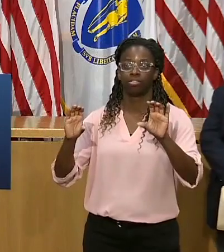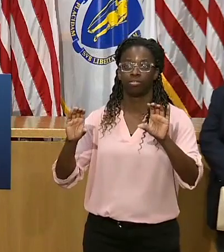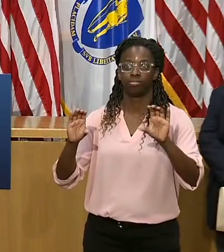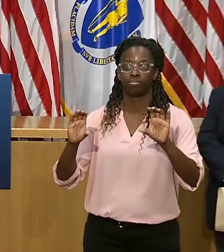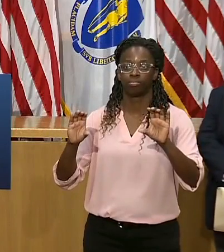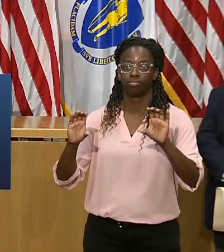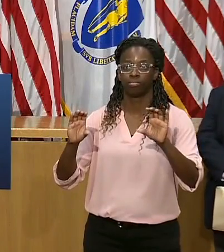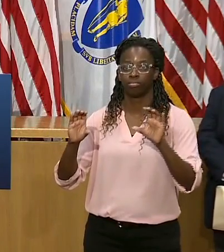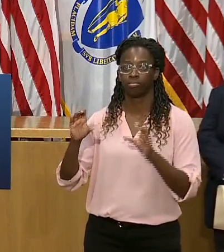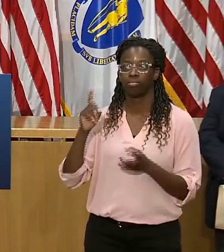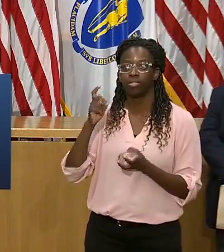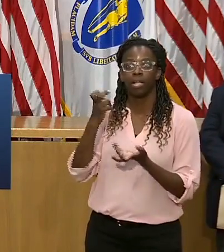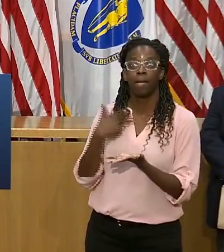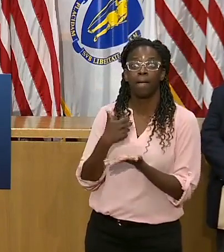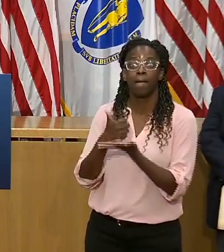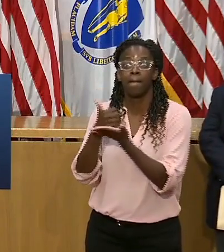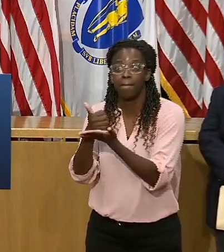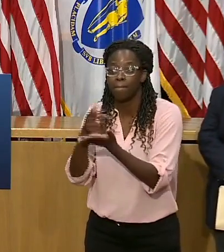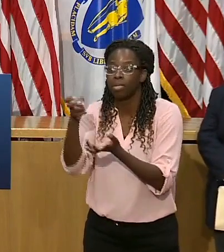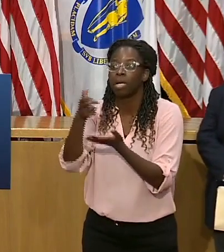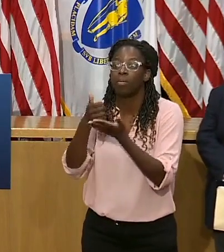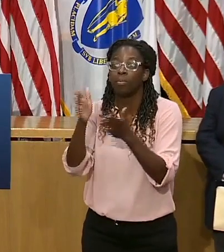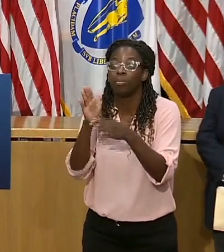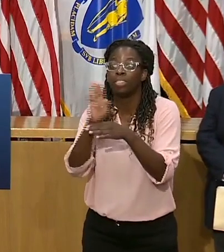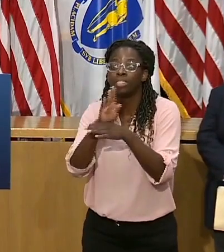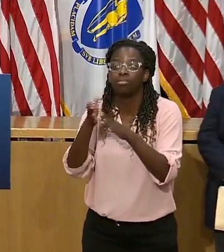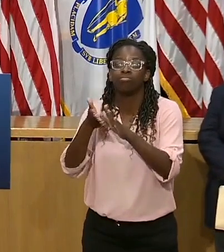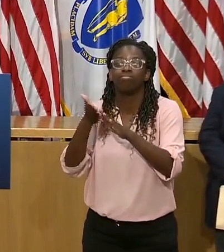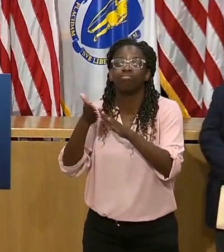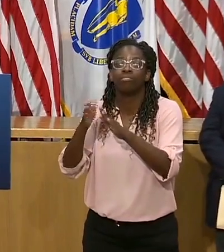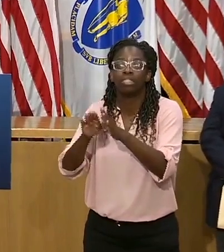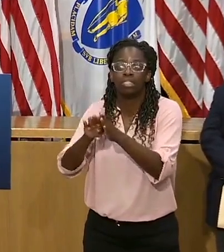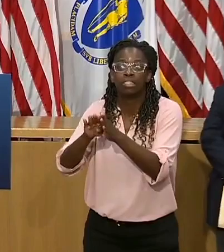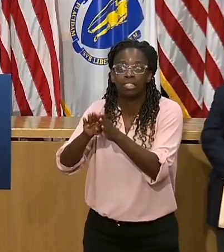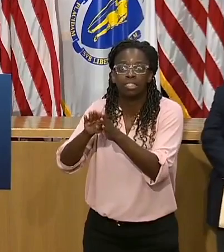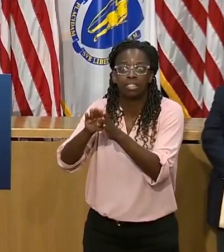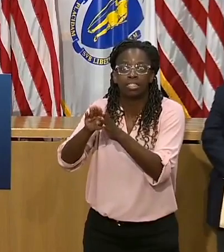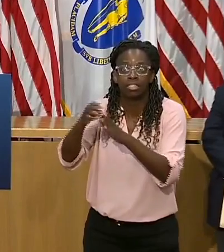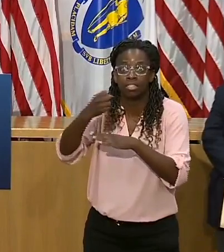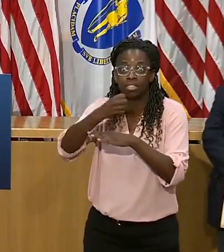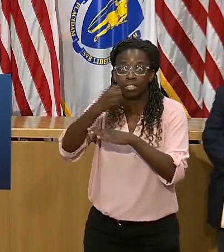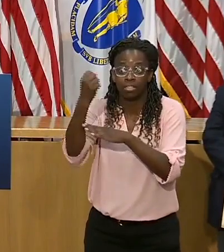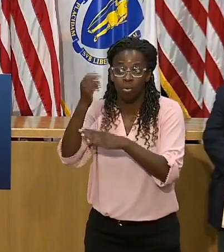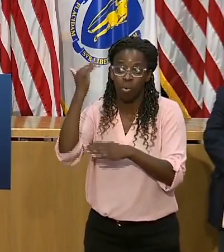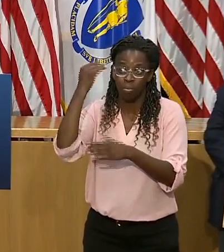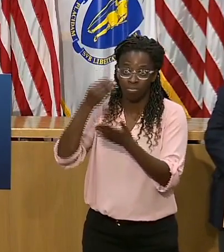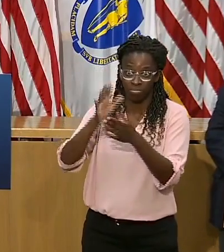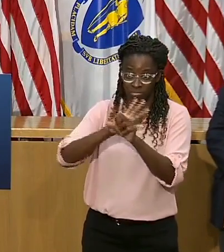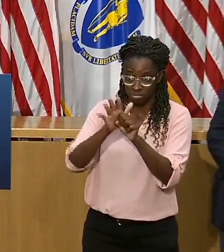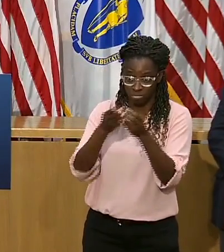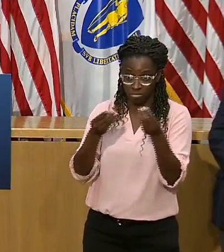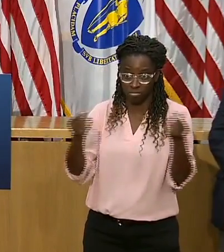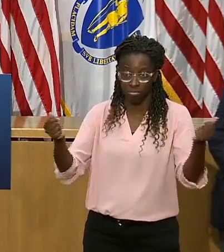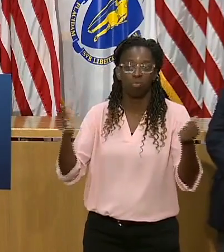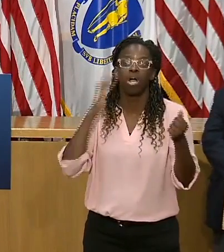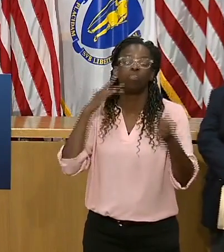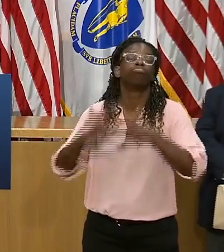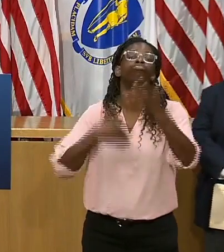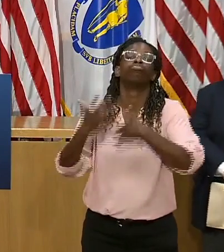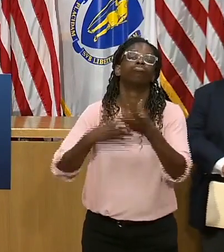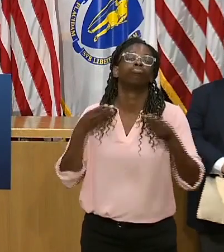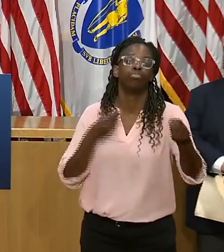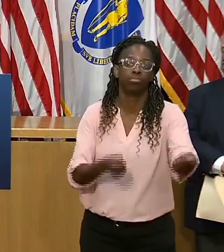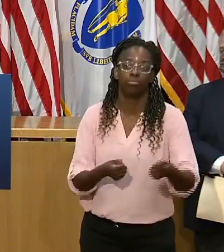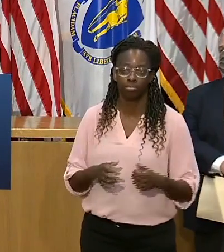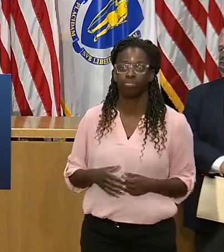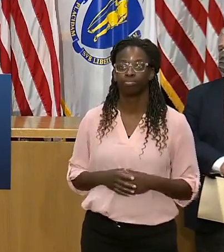do return. I mean, part of this is about, you know, a lot of people were very hesitant about